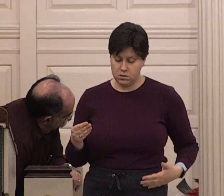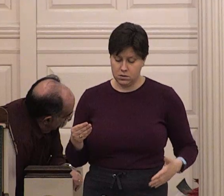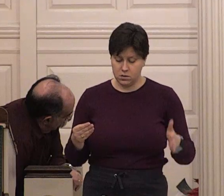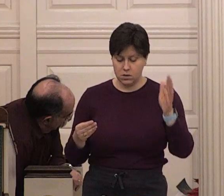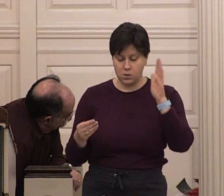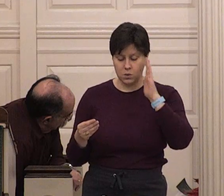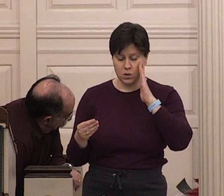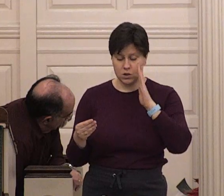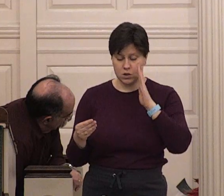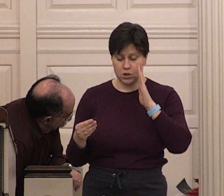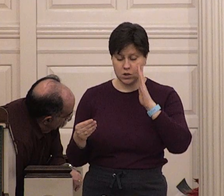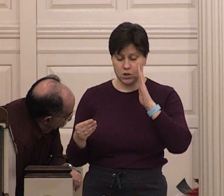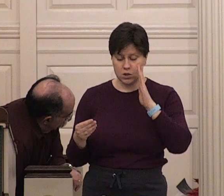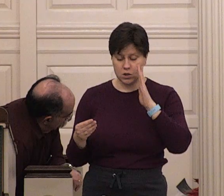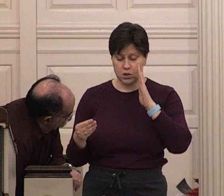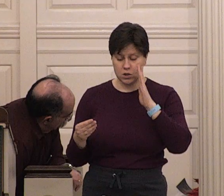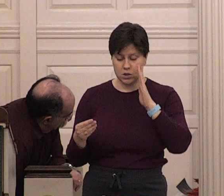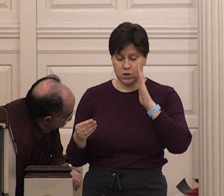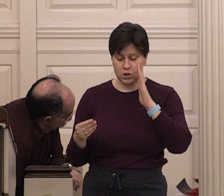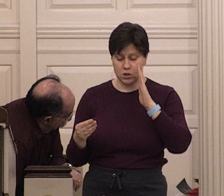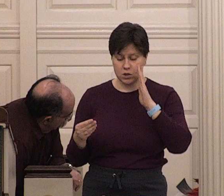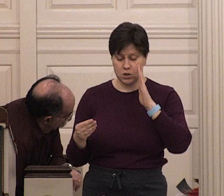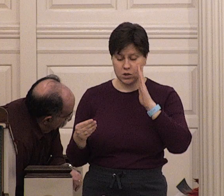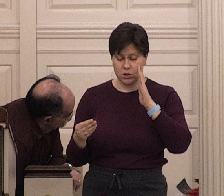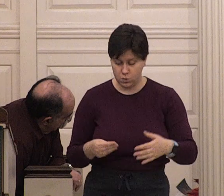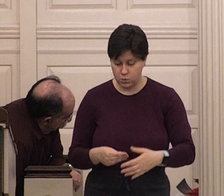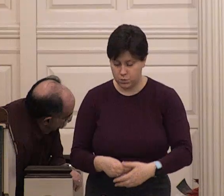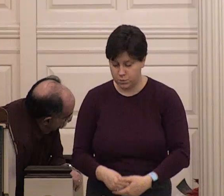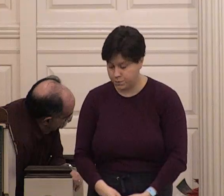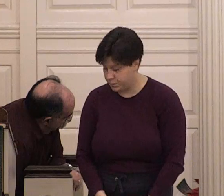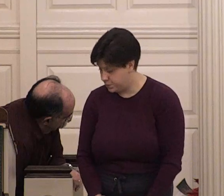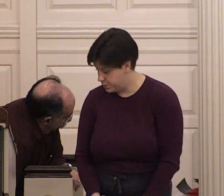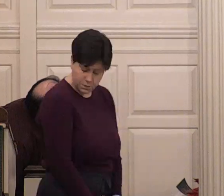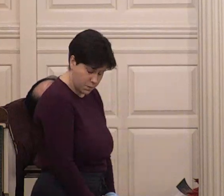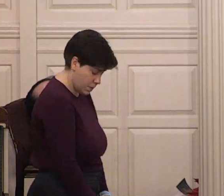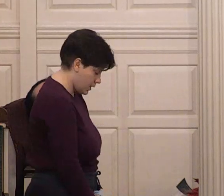which will be given up for you.